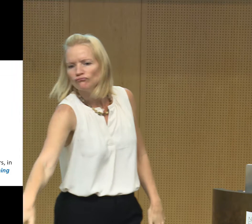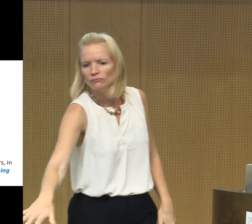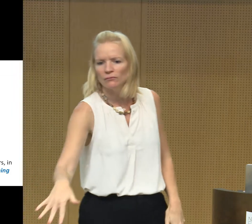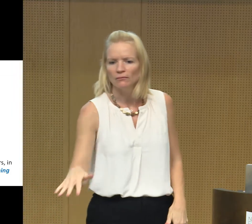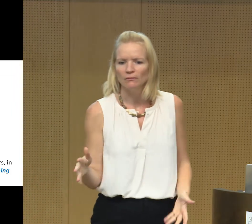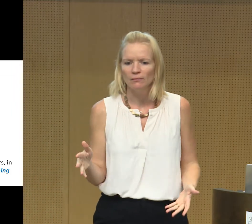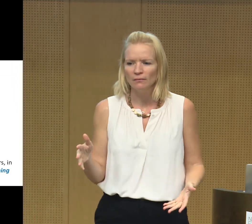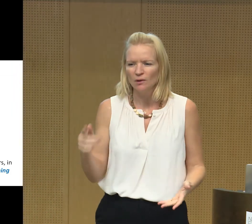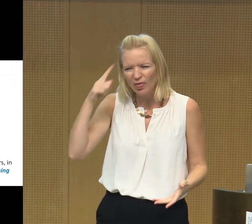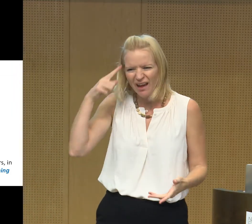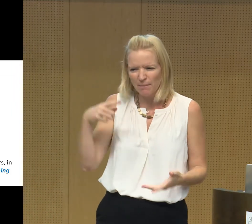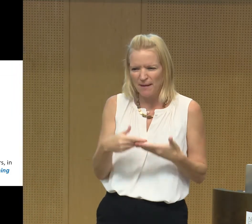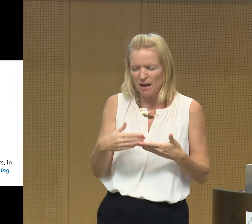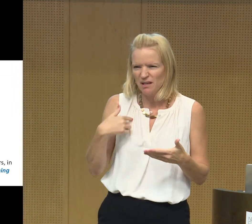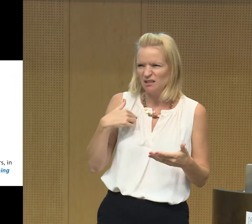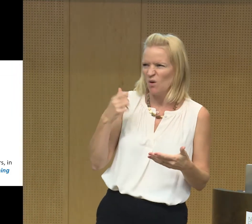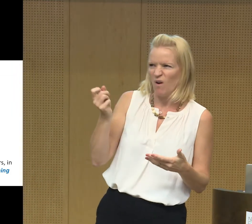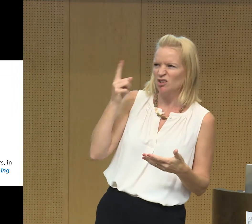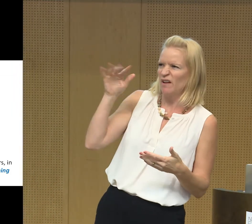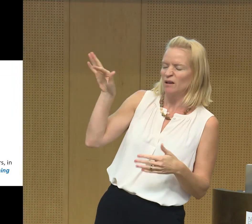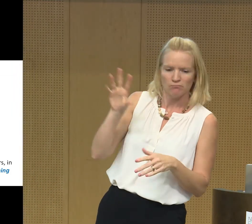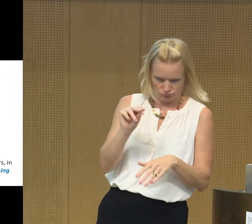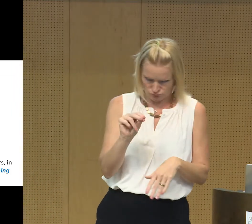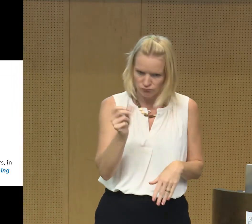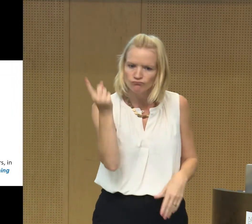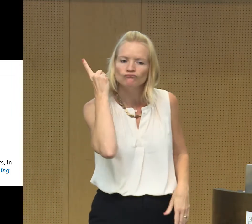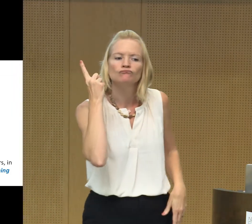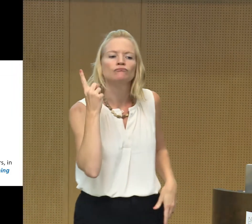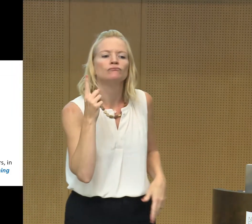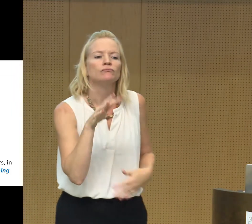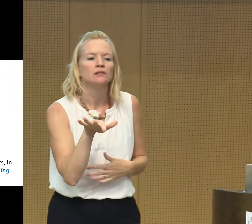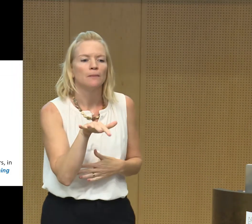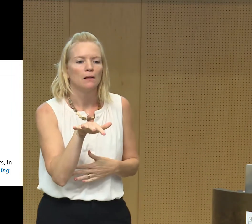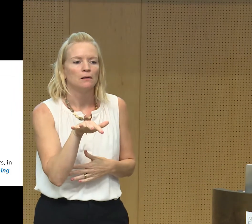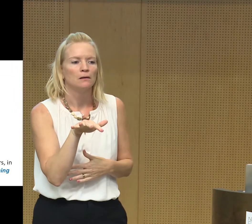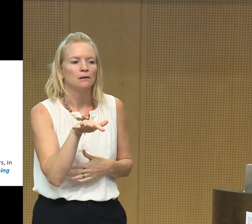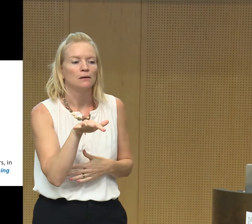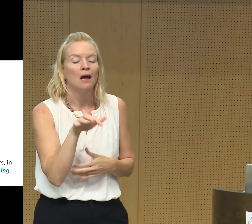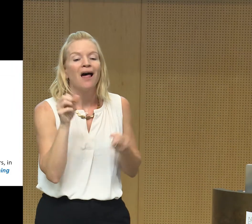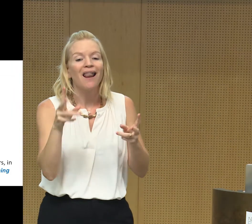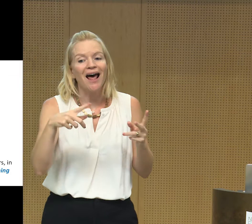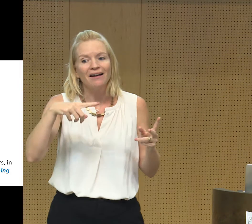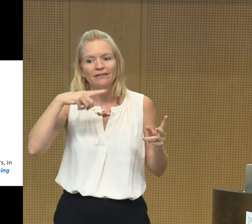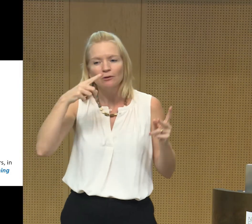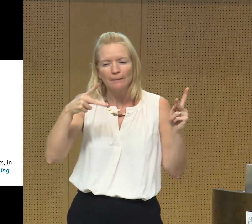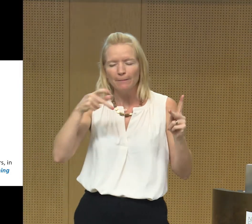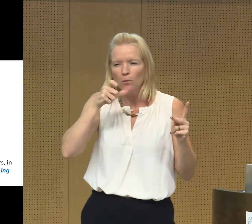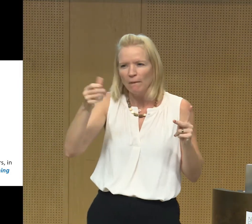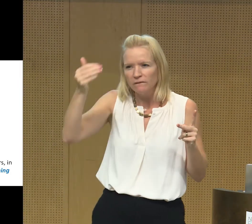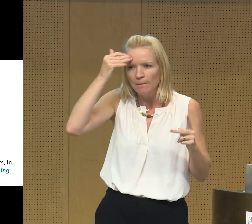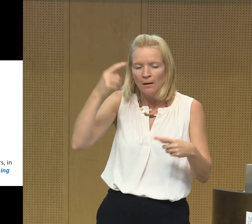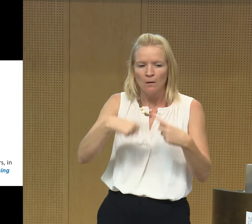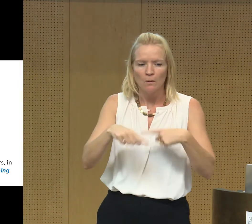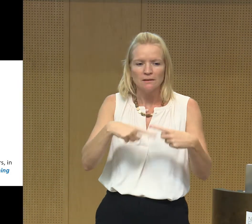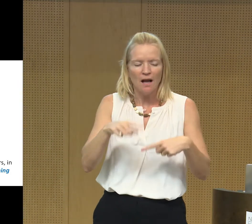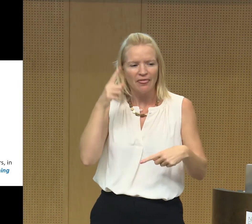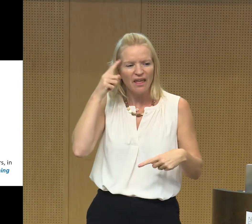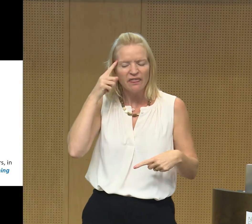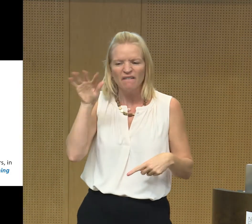life. So we think that babies don't understand fingerspelling, but they do. Hearing people who are not